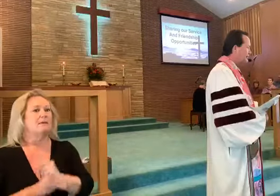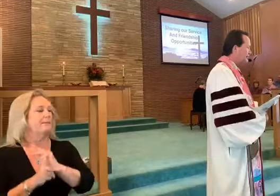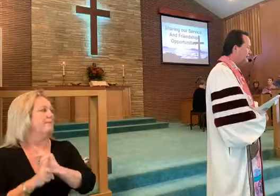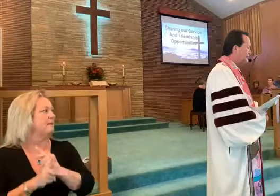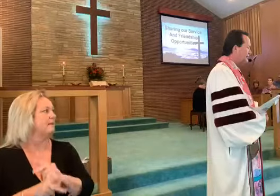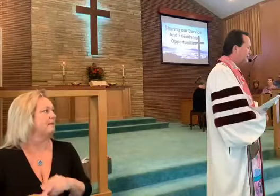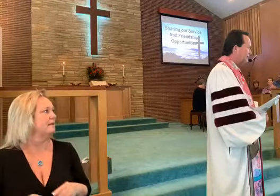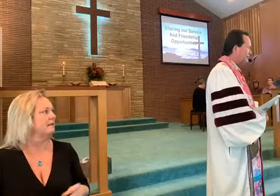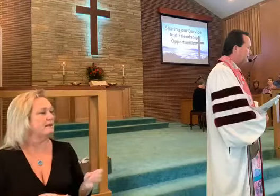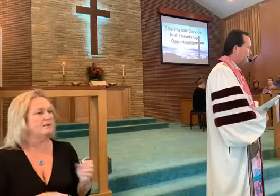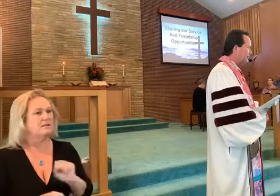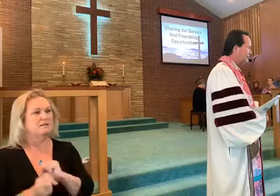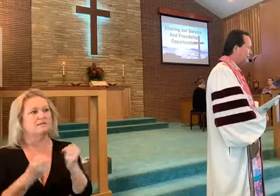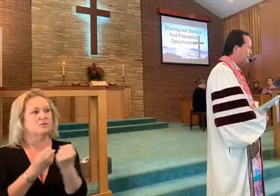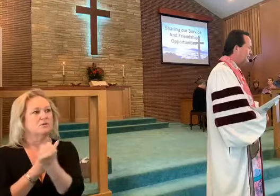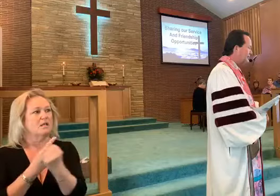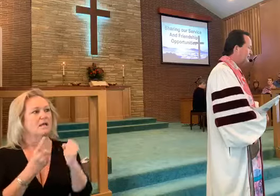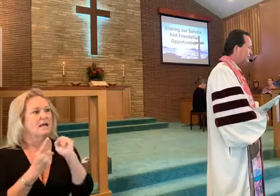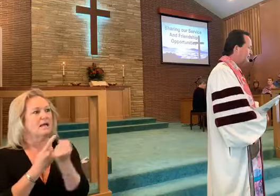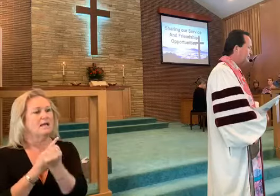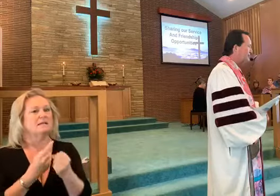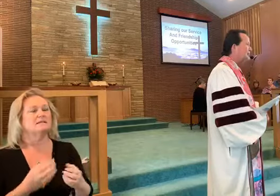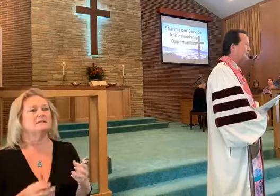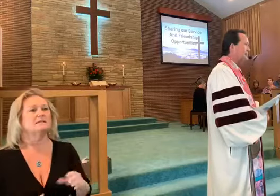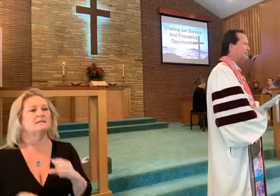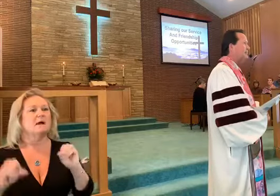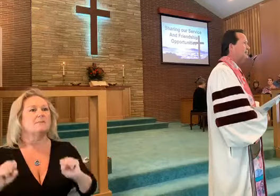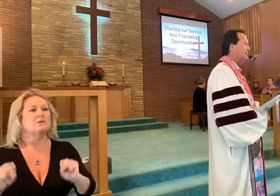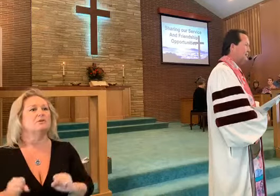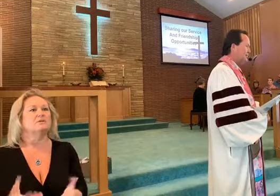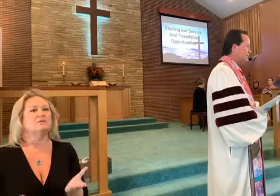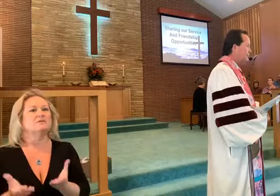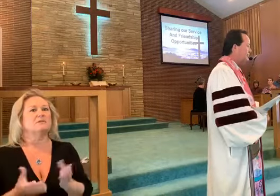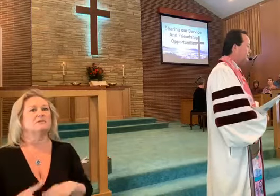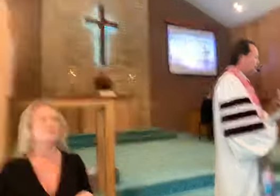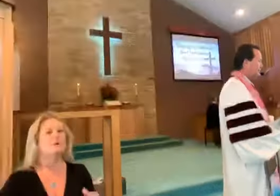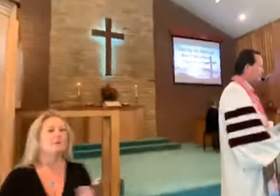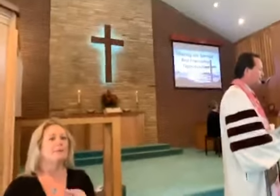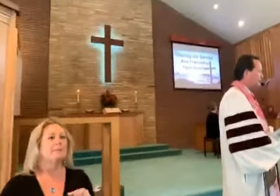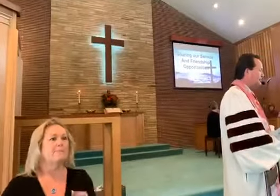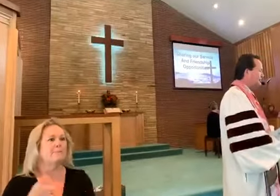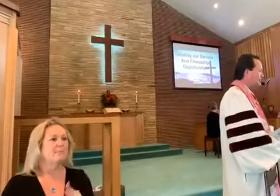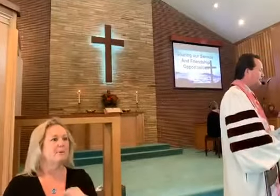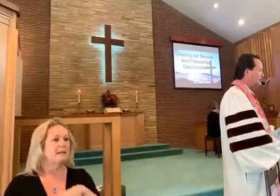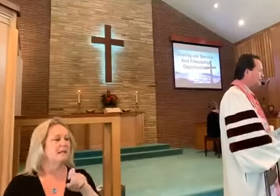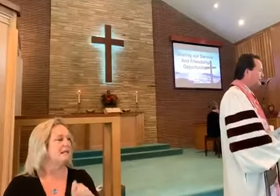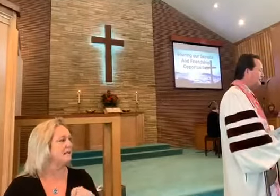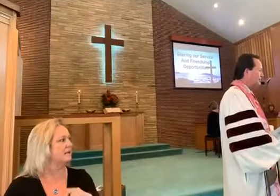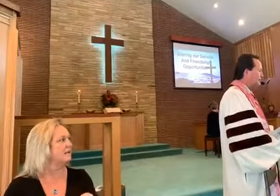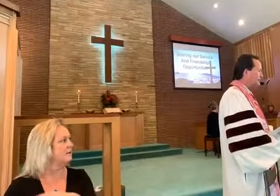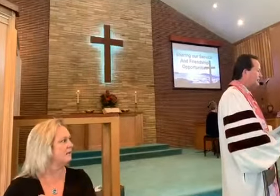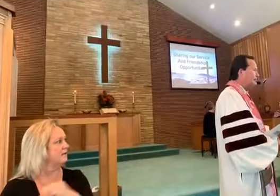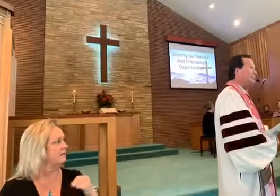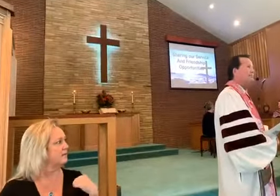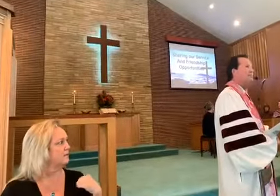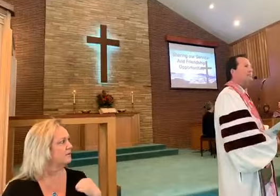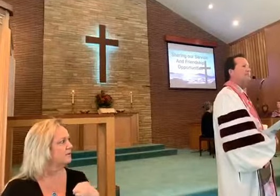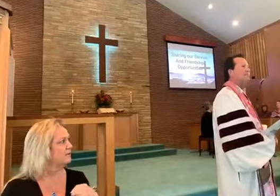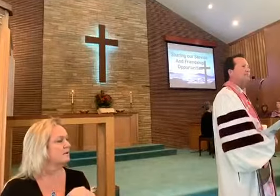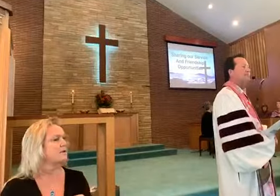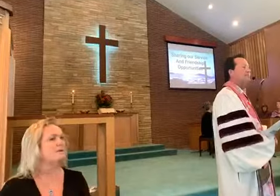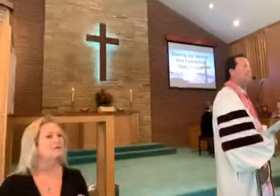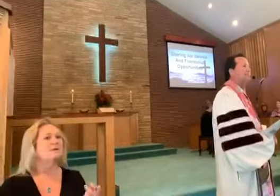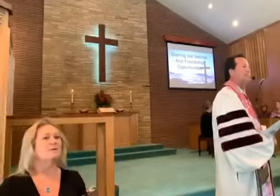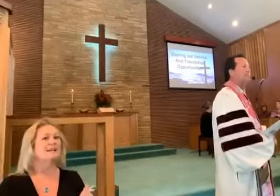social events. It is a wonderful opportunity to serve your fellow parishioners in need. When a need arises, I send